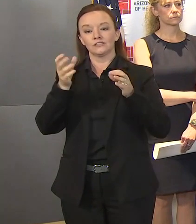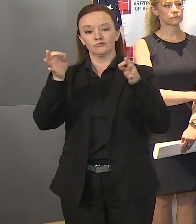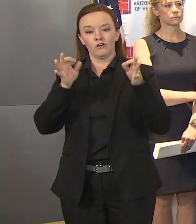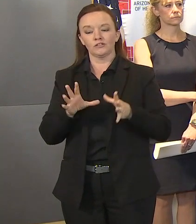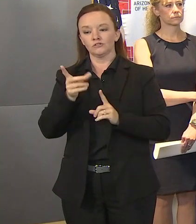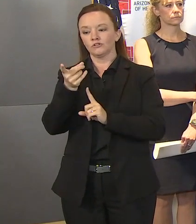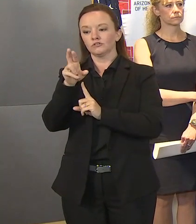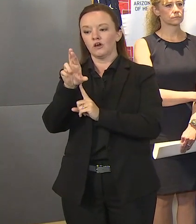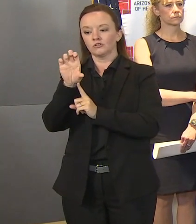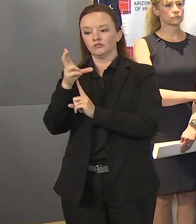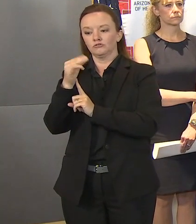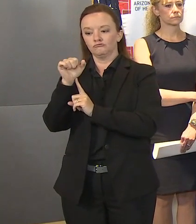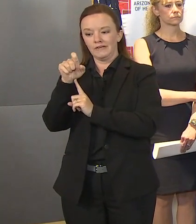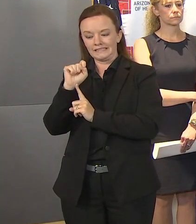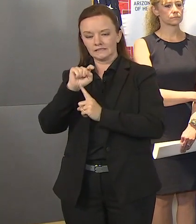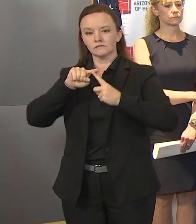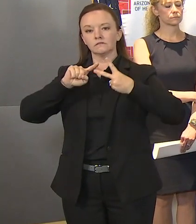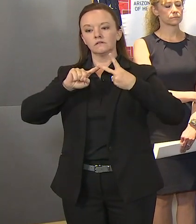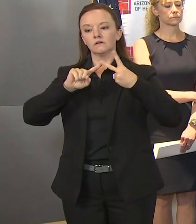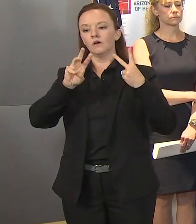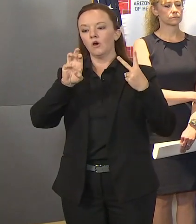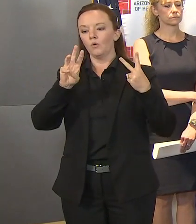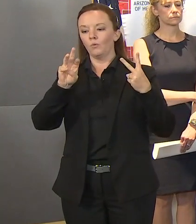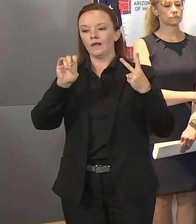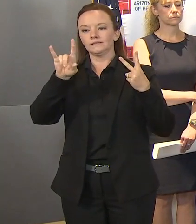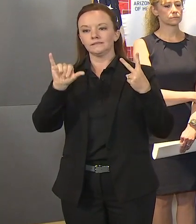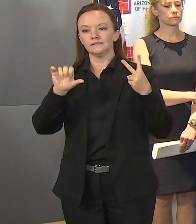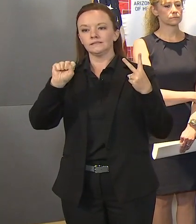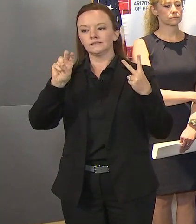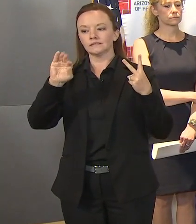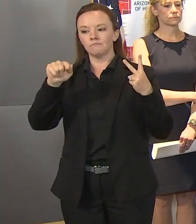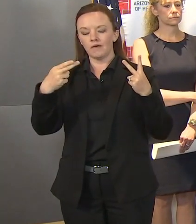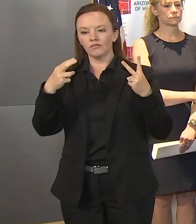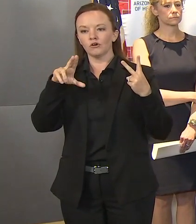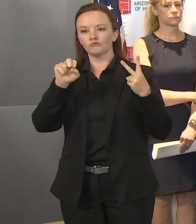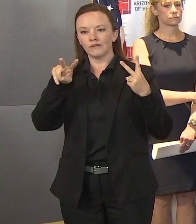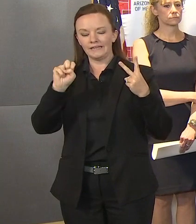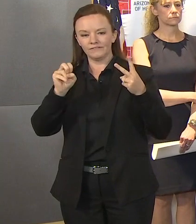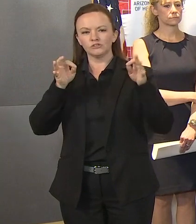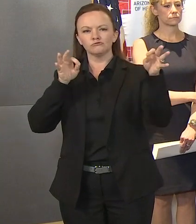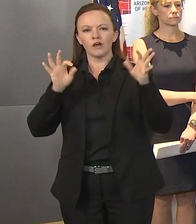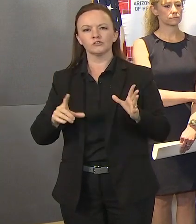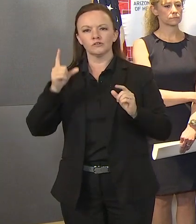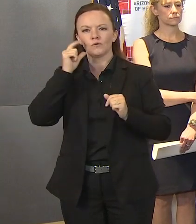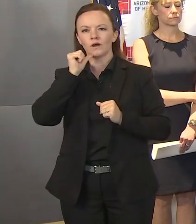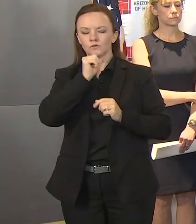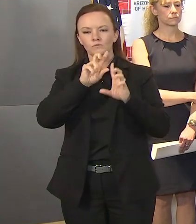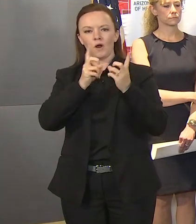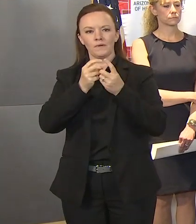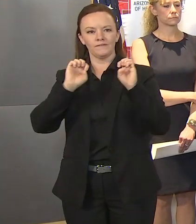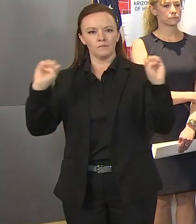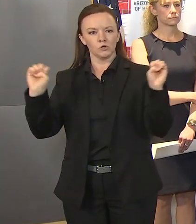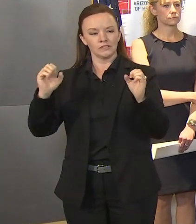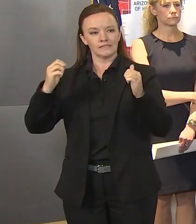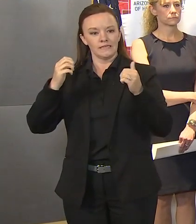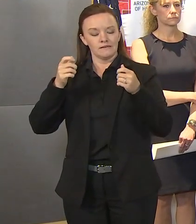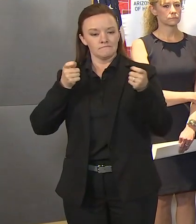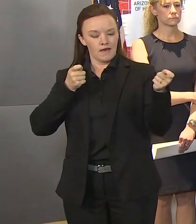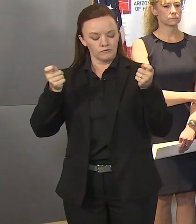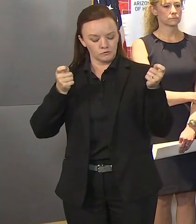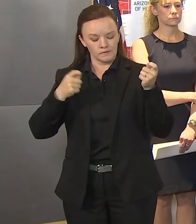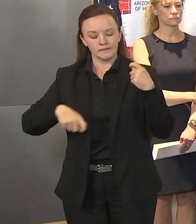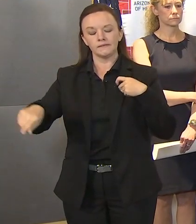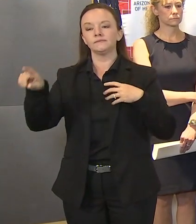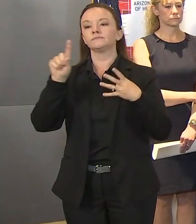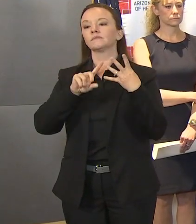our Director of Emergency Management, Dana Kennedy of the AARP, and Dave Oipel